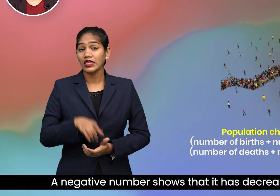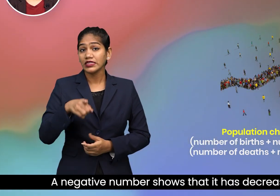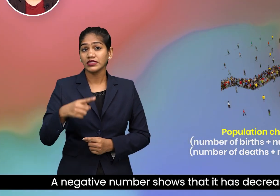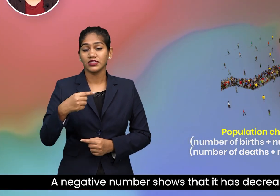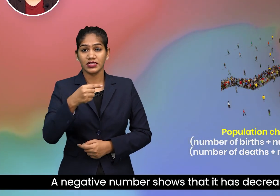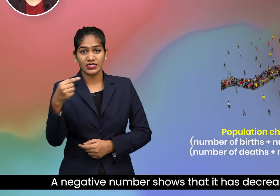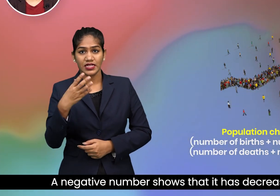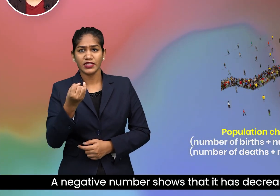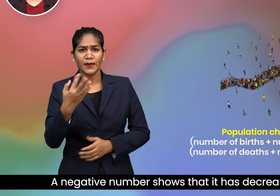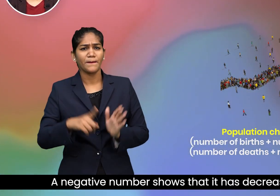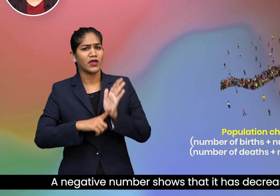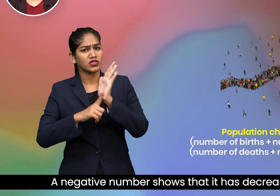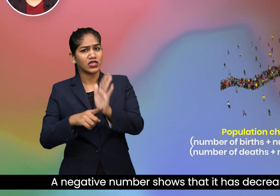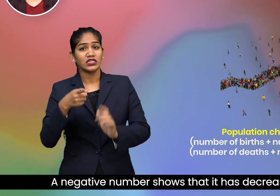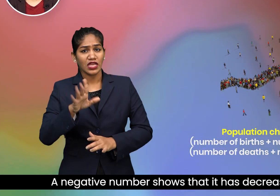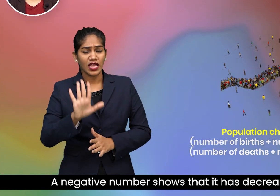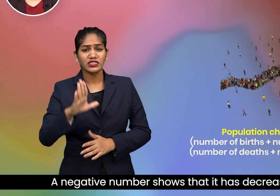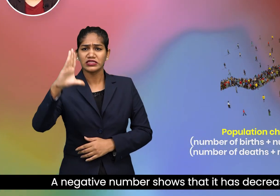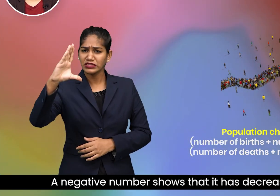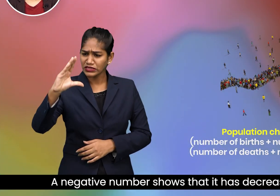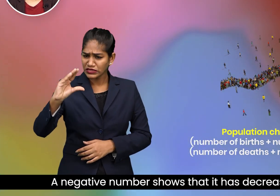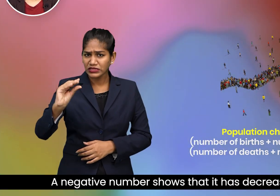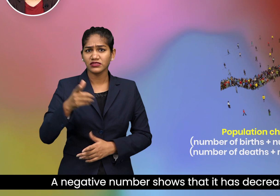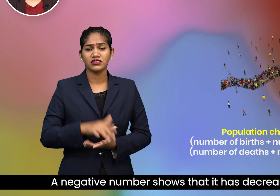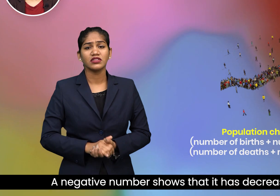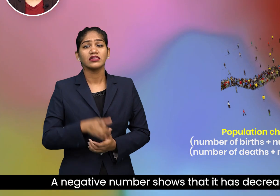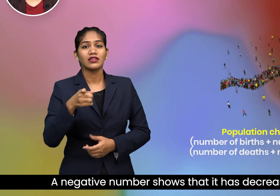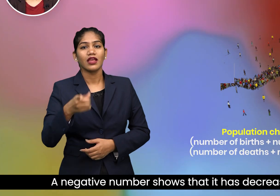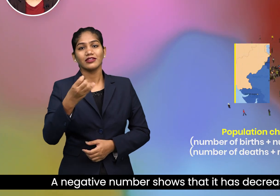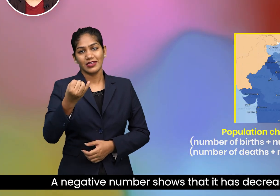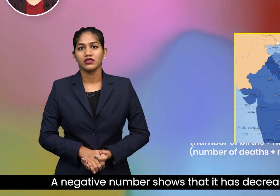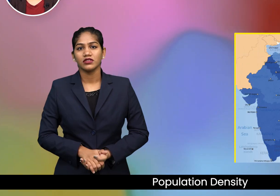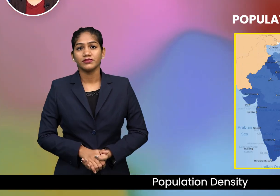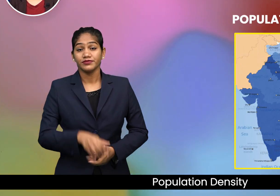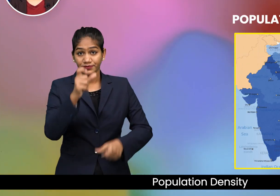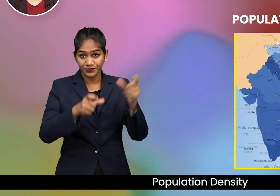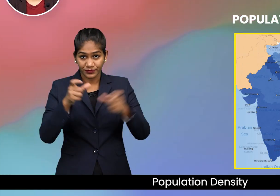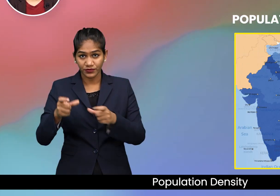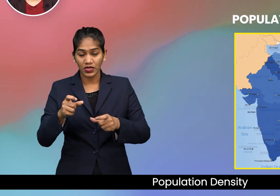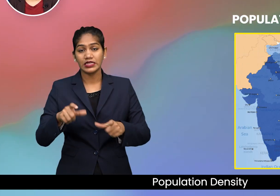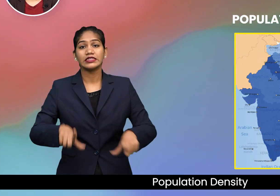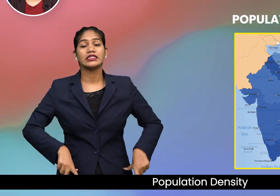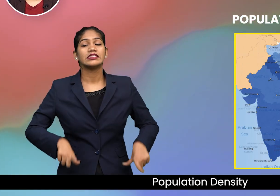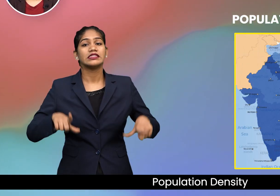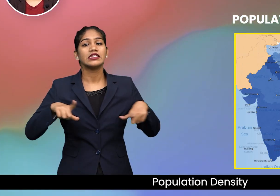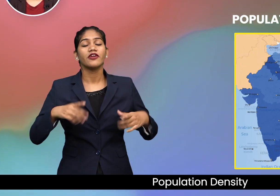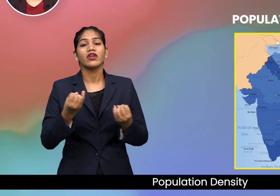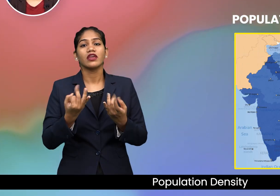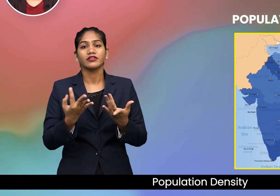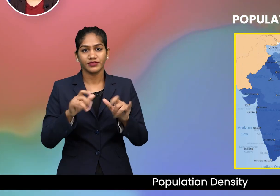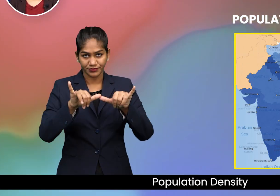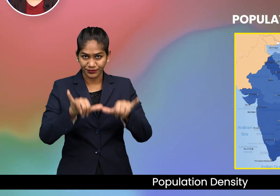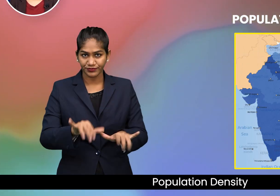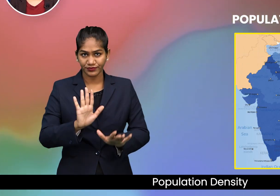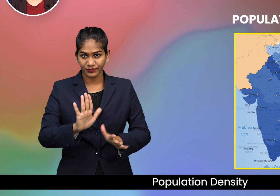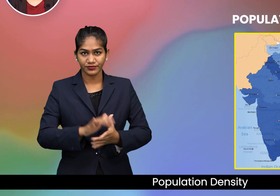A negative number shows that it has decreased by that number. Population density.